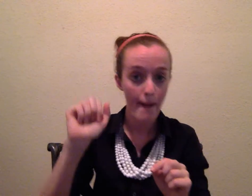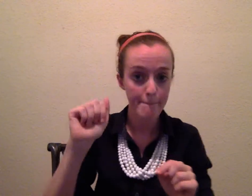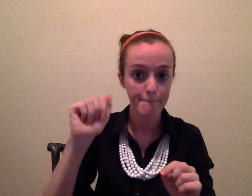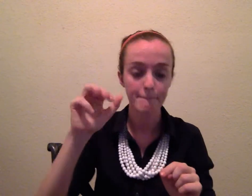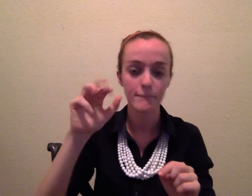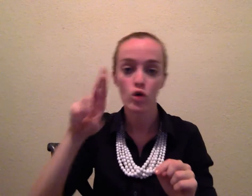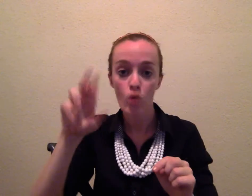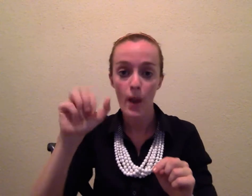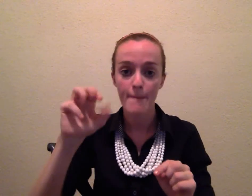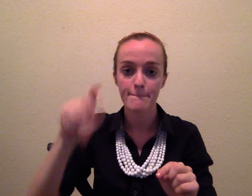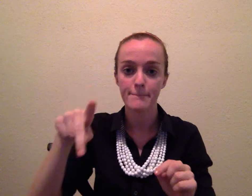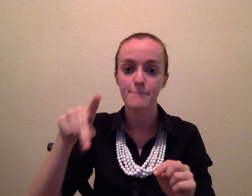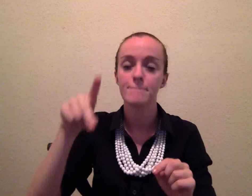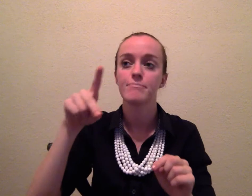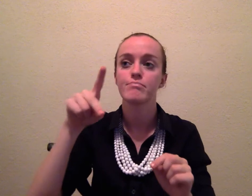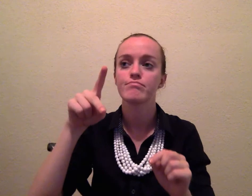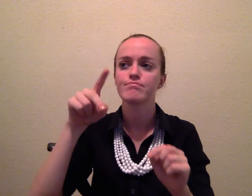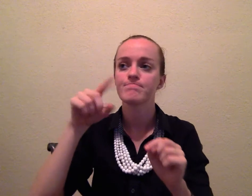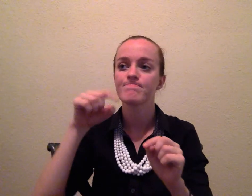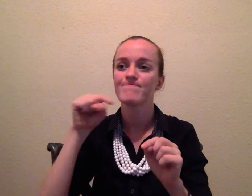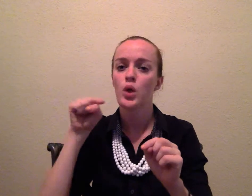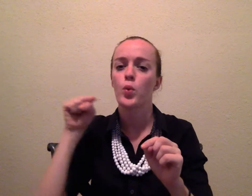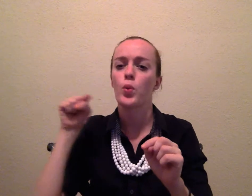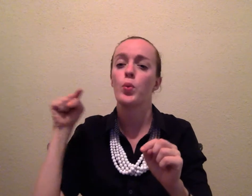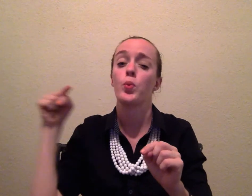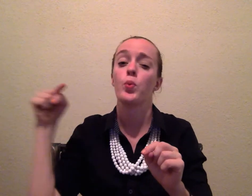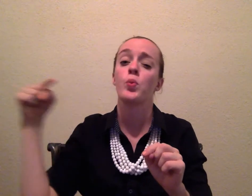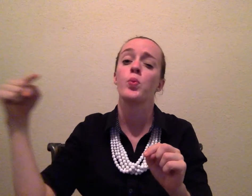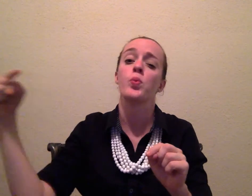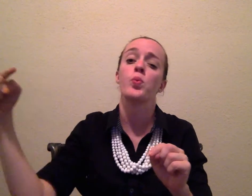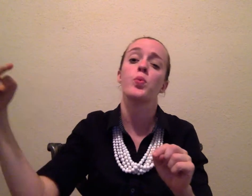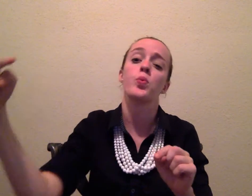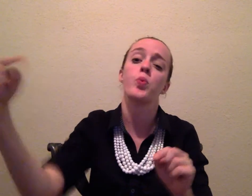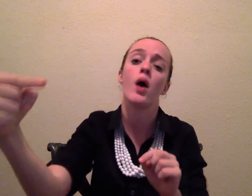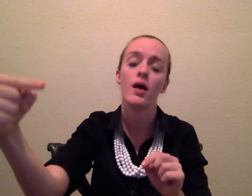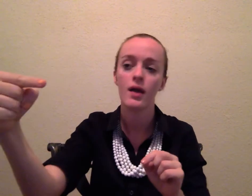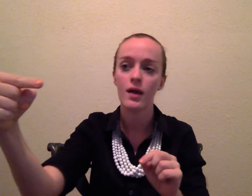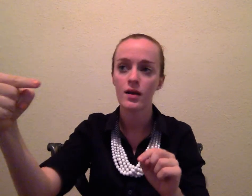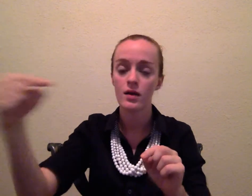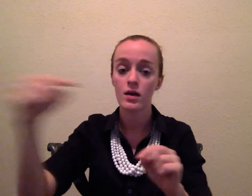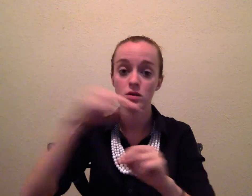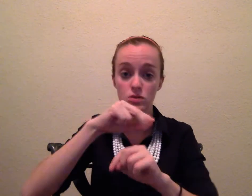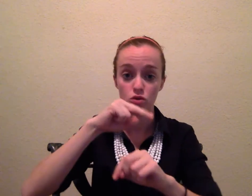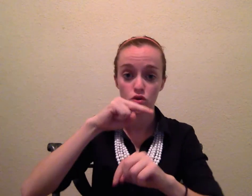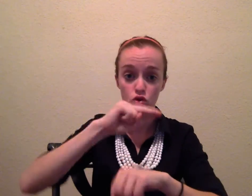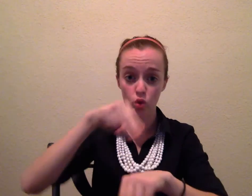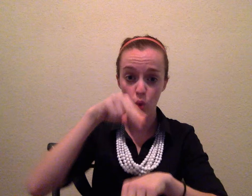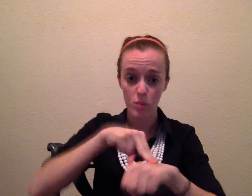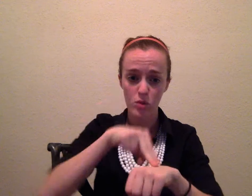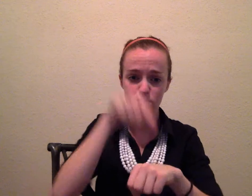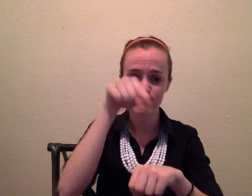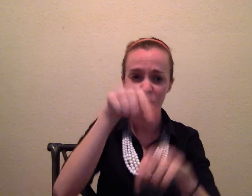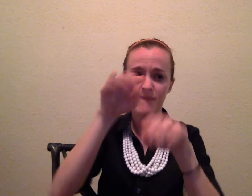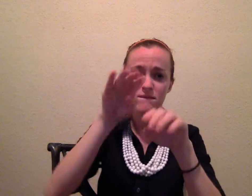It's separated from the other entrances, but it's still pretty easy to get to. So, and it was designed that way. The building was designed this way. So you don't